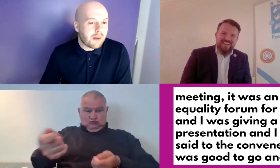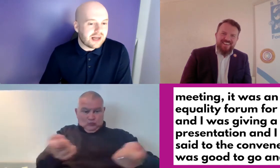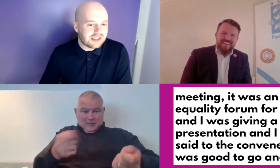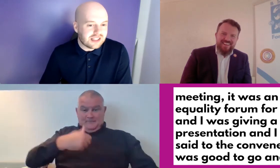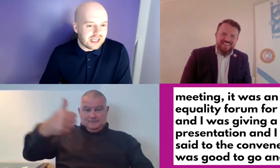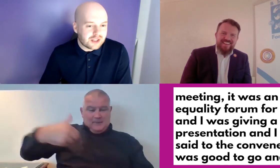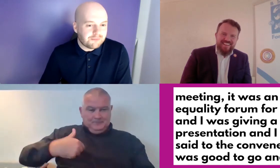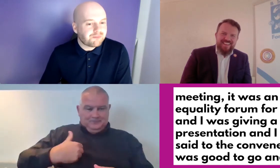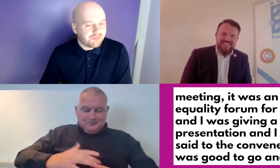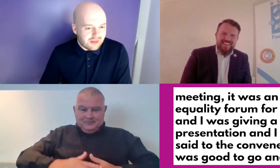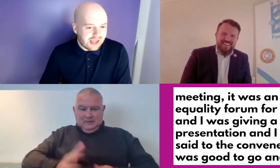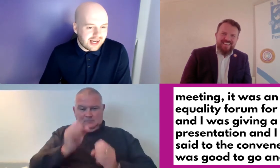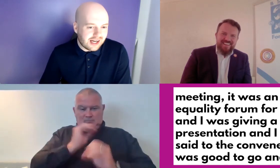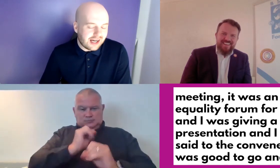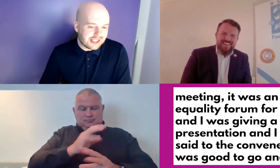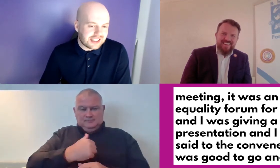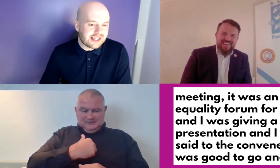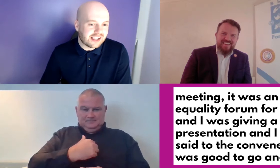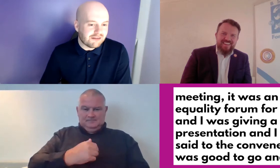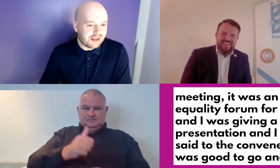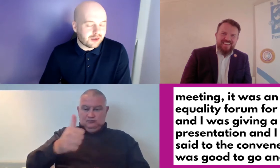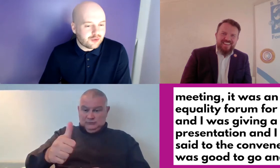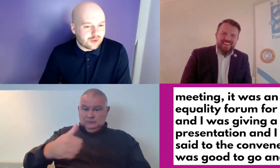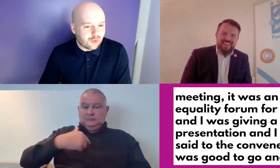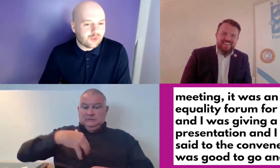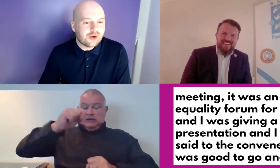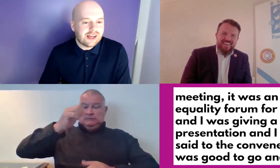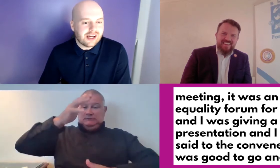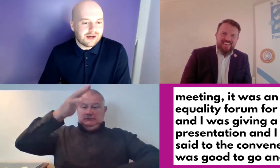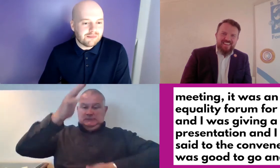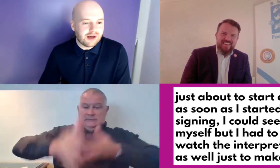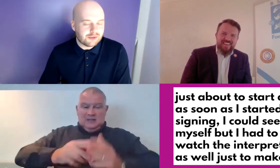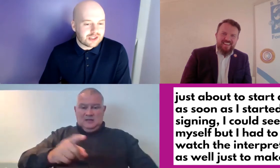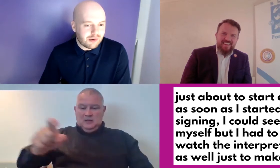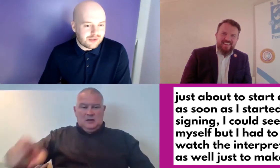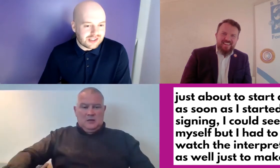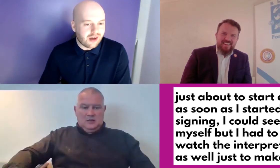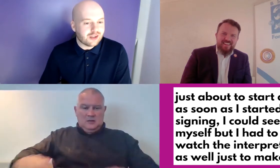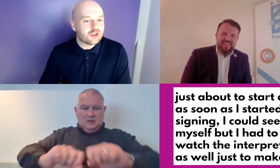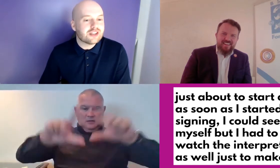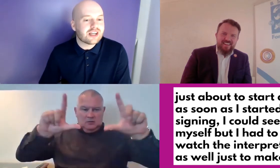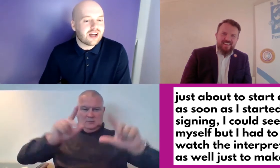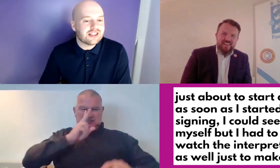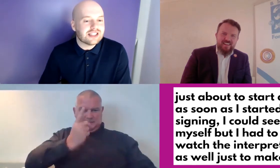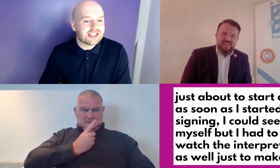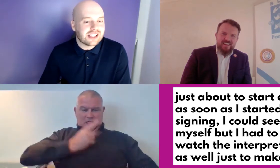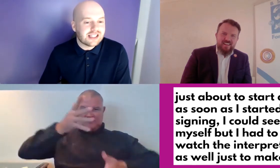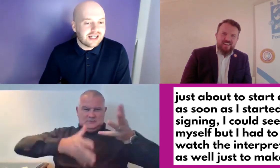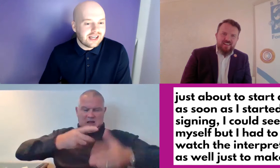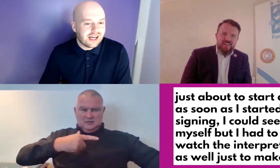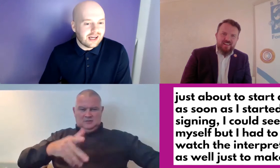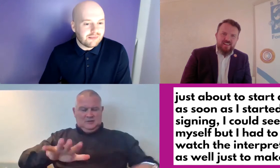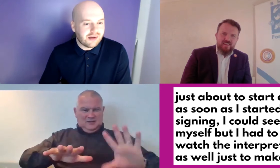a presentation, and I'd said to the convener, good to go, I'm just about to start. And as soon as I started